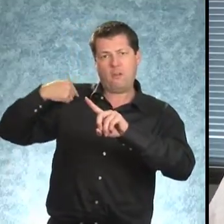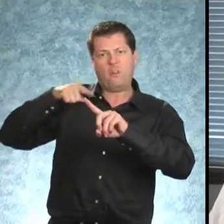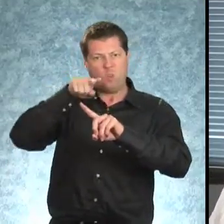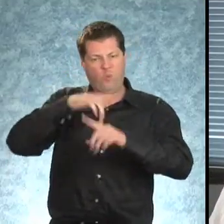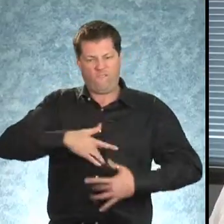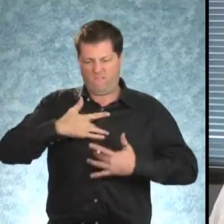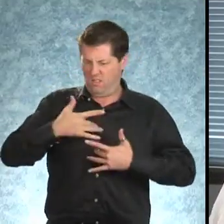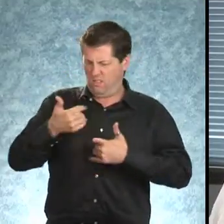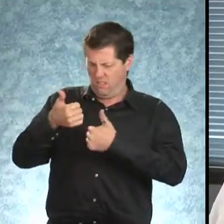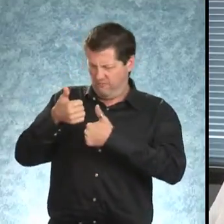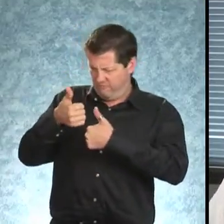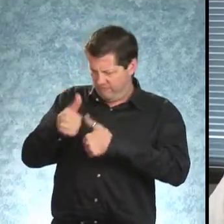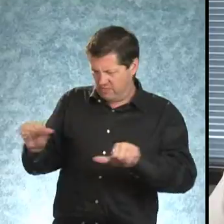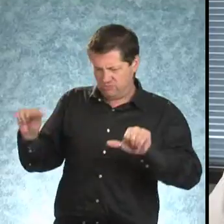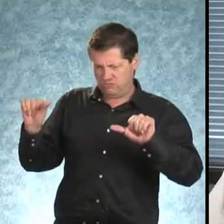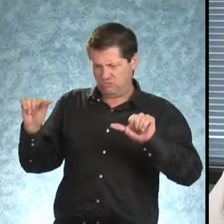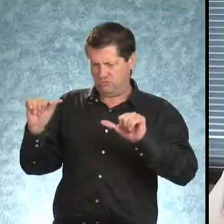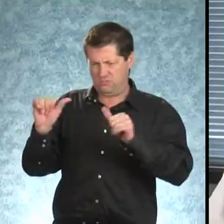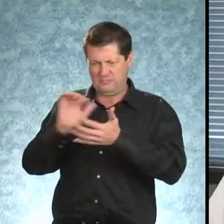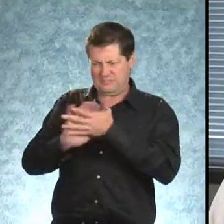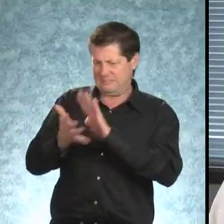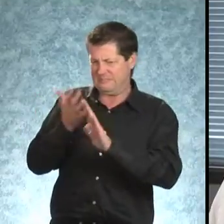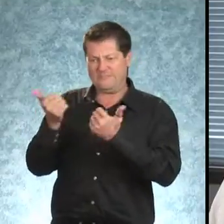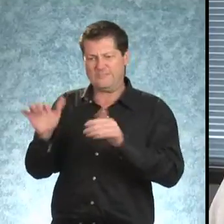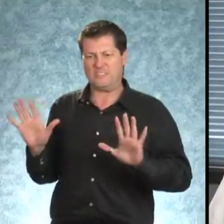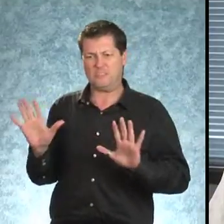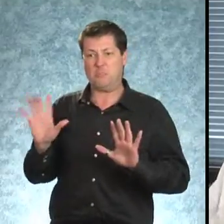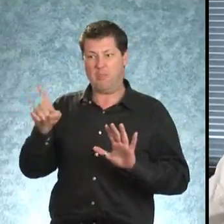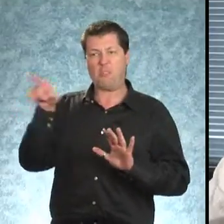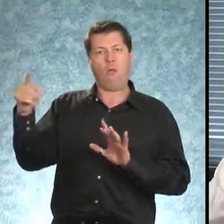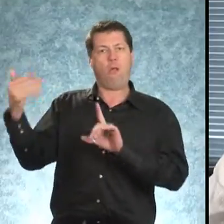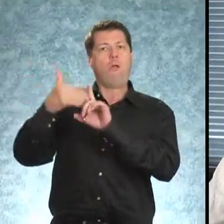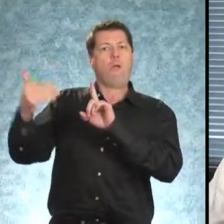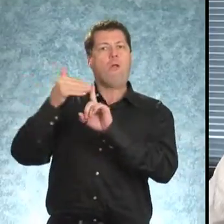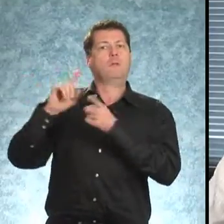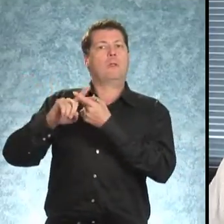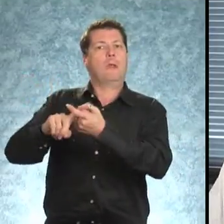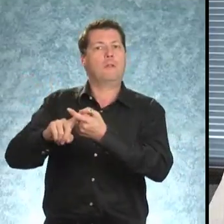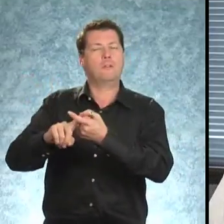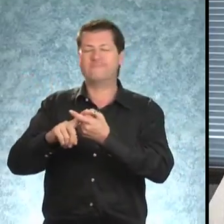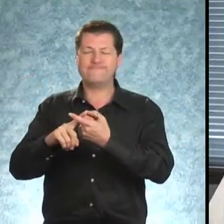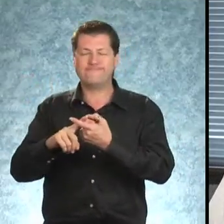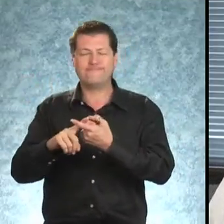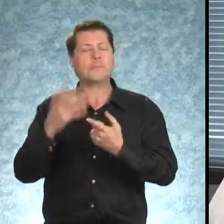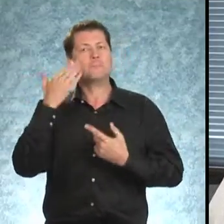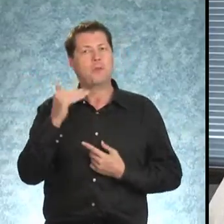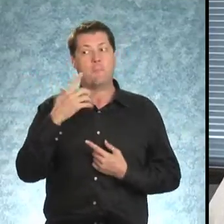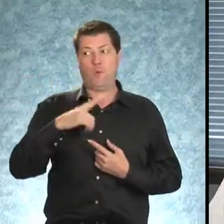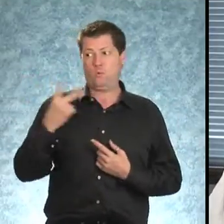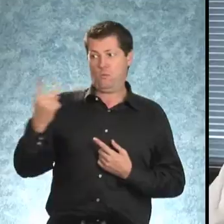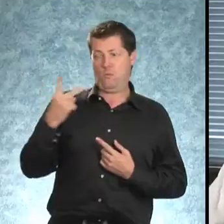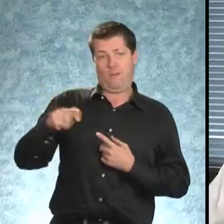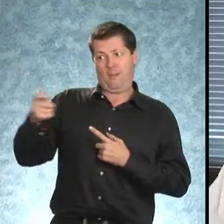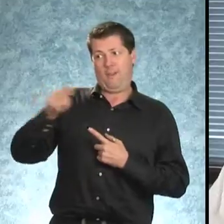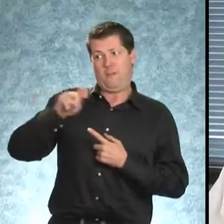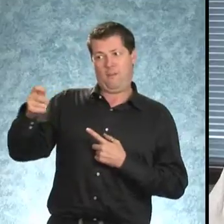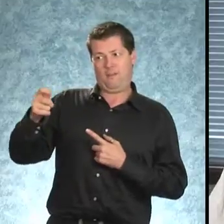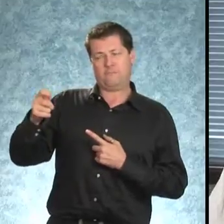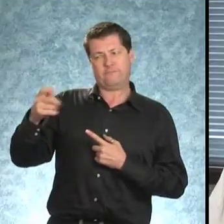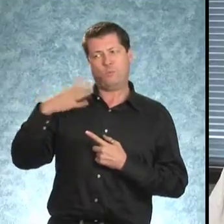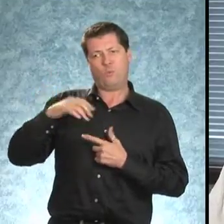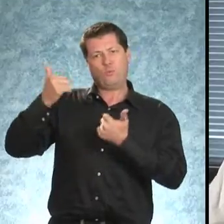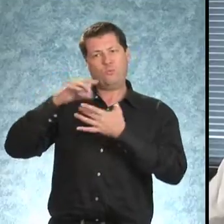already fixed. Given that you are neighbours and that there is that ongoing relationship there, it's genuinely